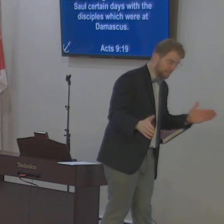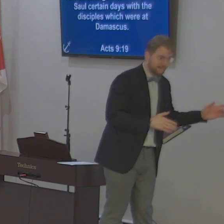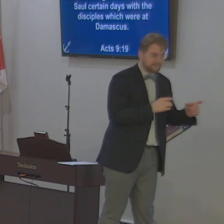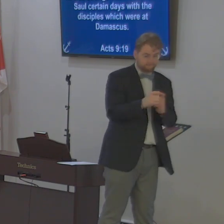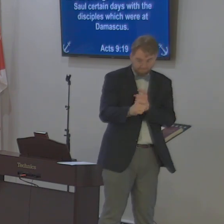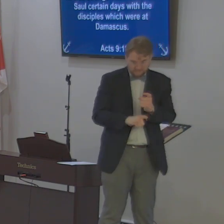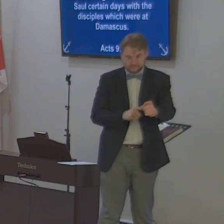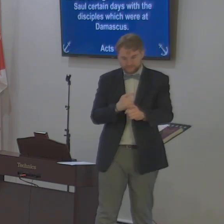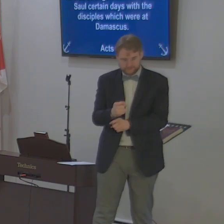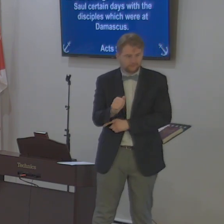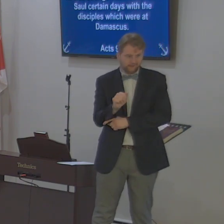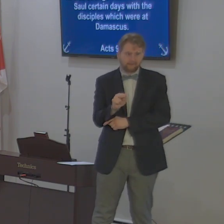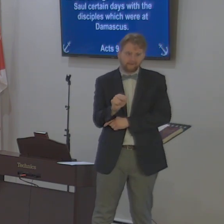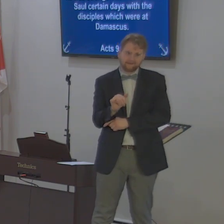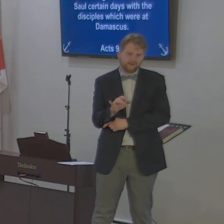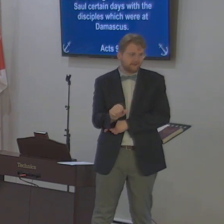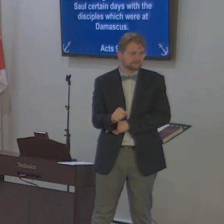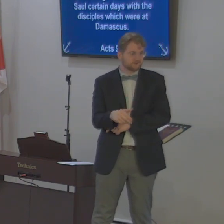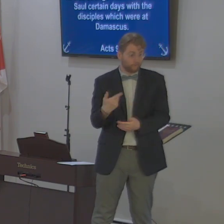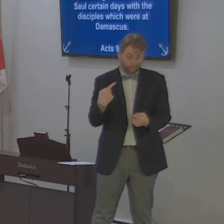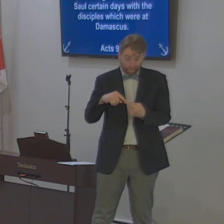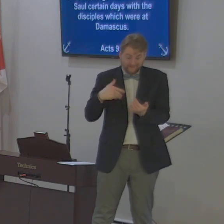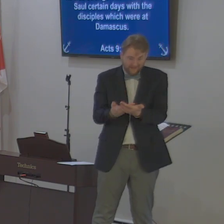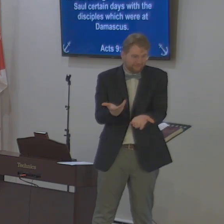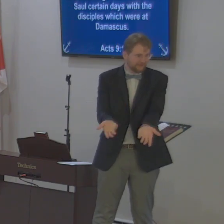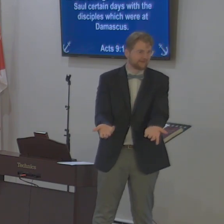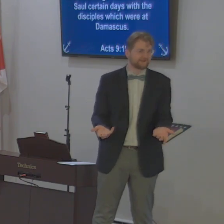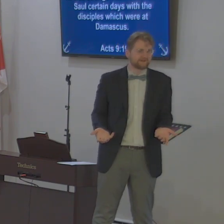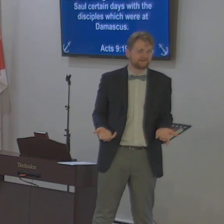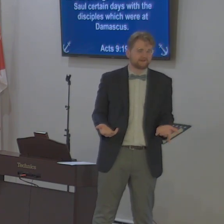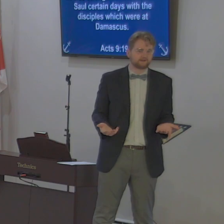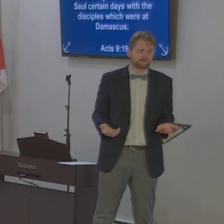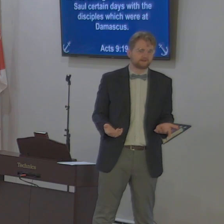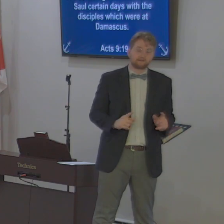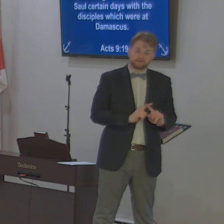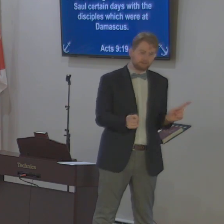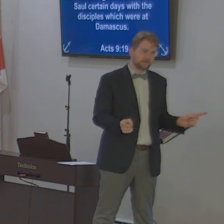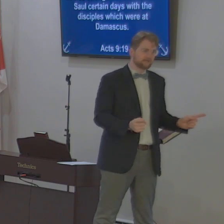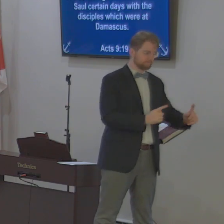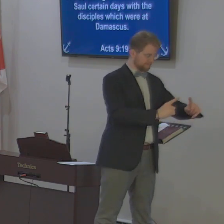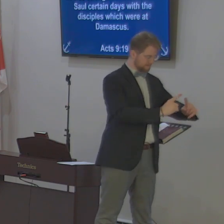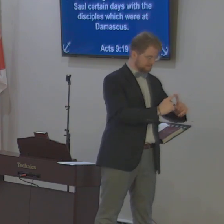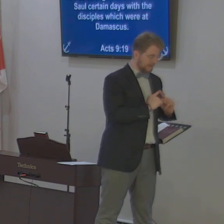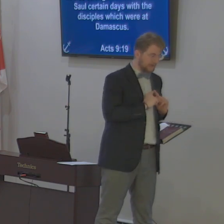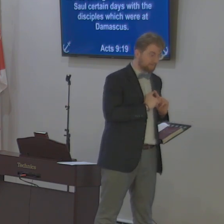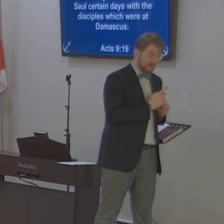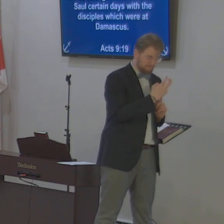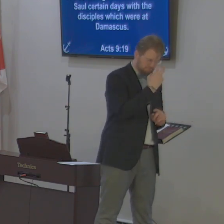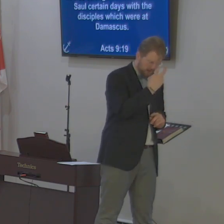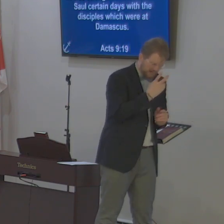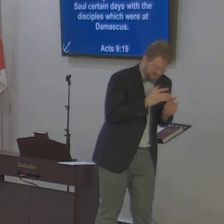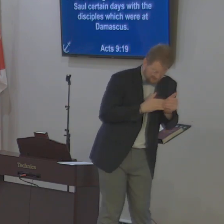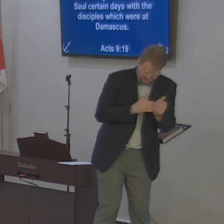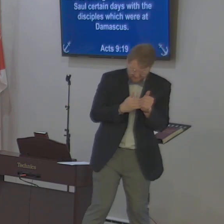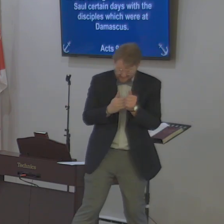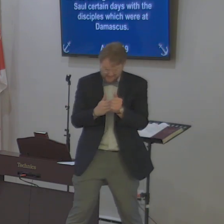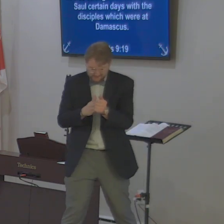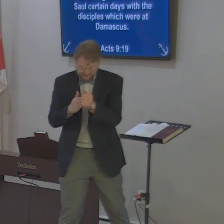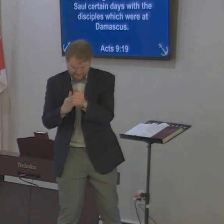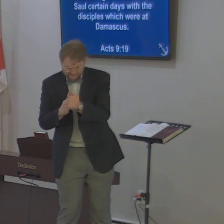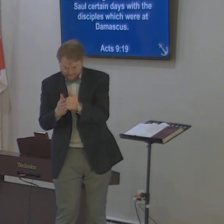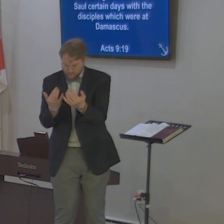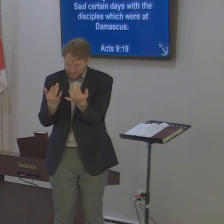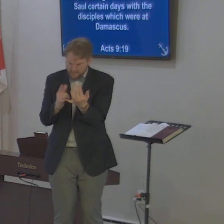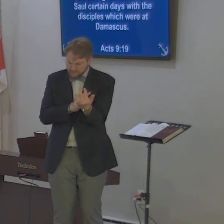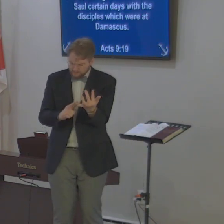He gets saved. He's blindly led away. He's waiting on the Lord to provide for him, and Ananias